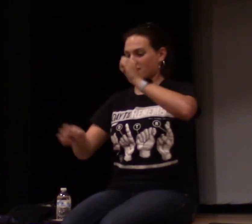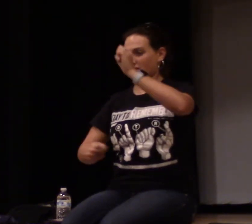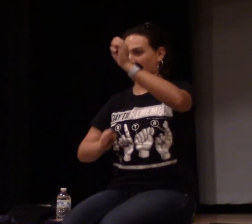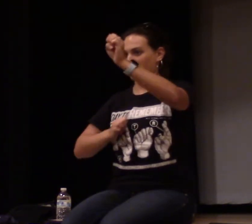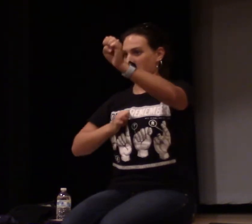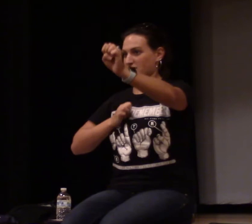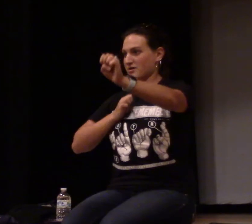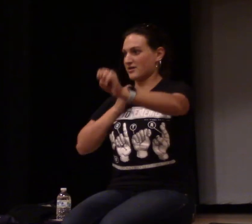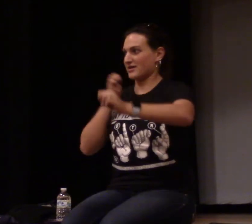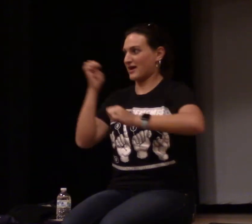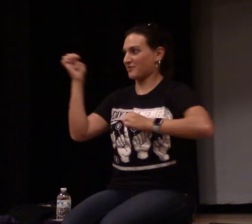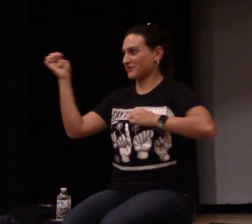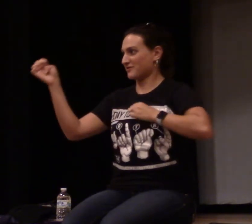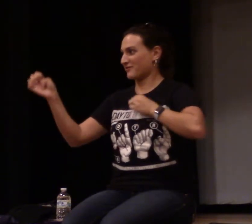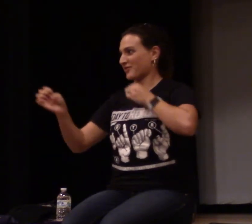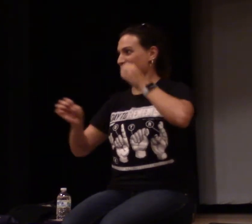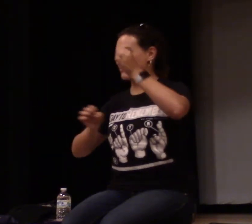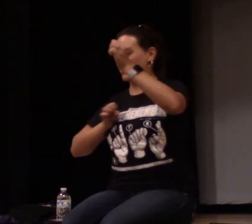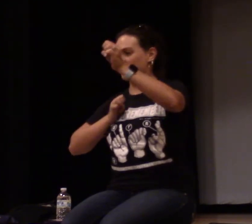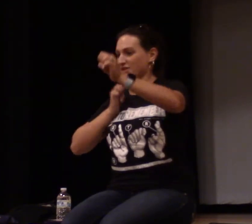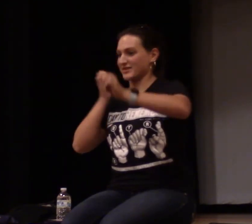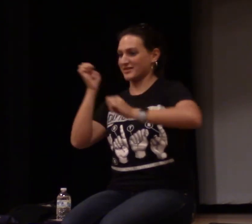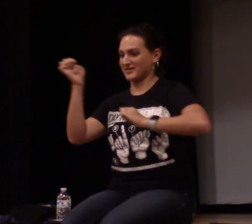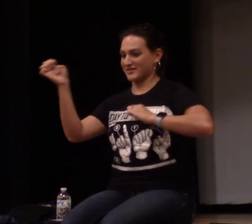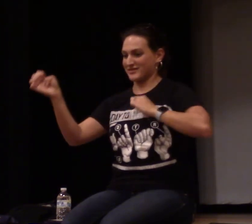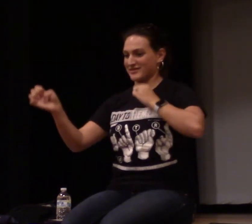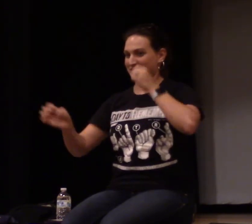Up and out for emotion.